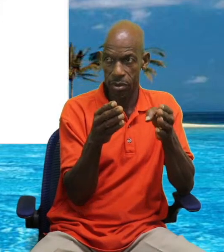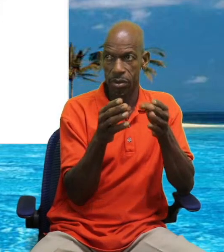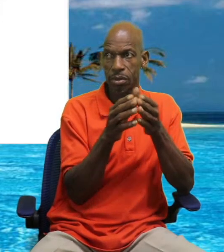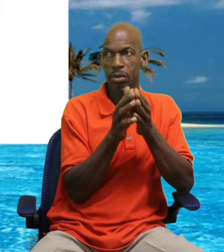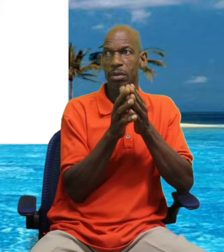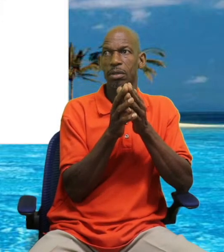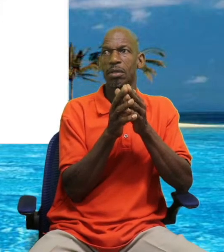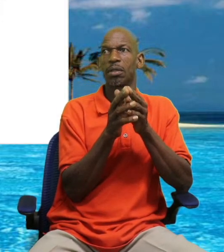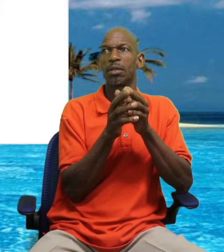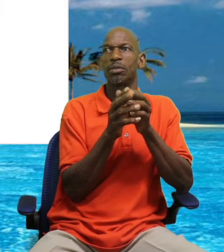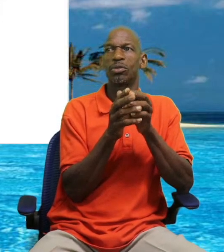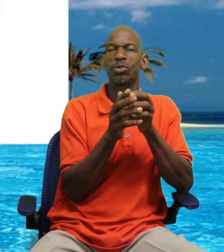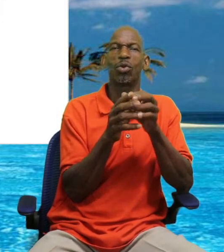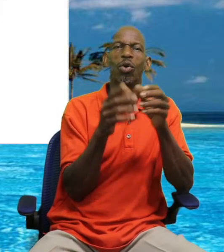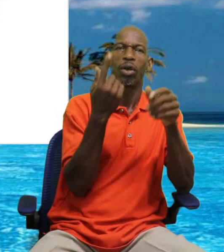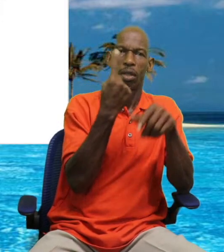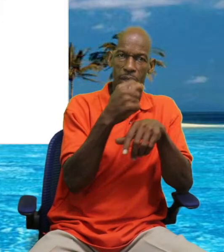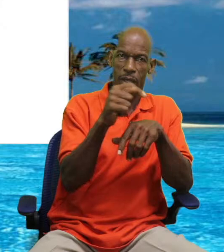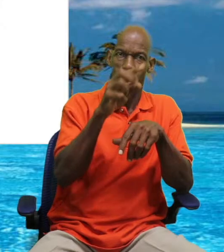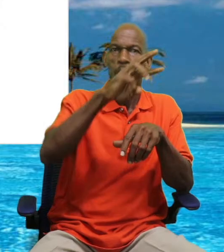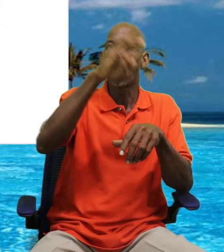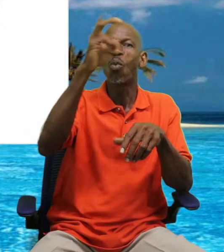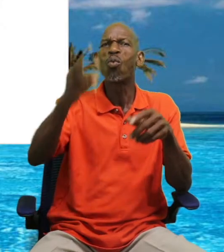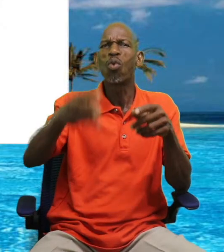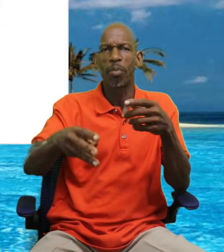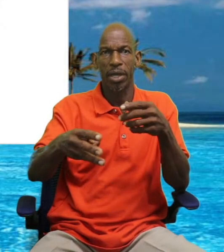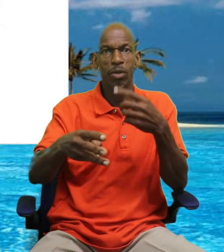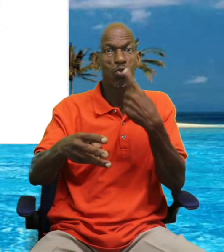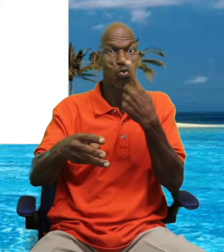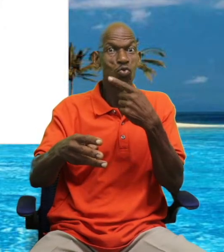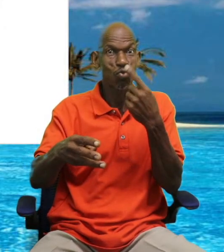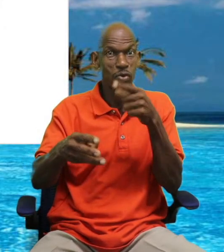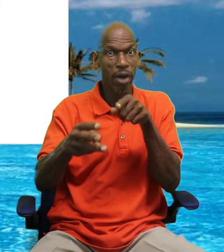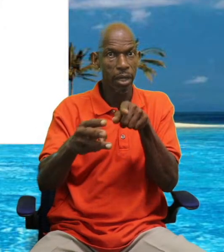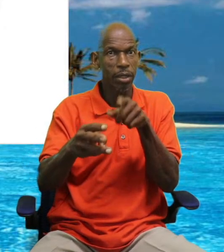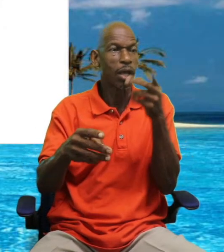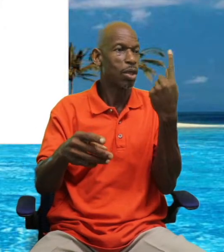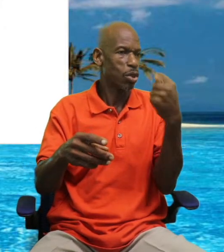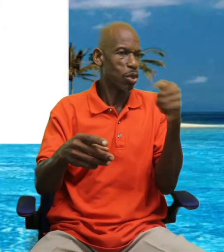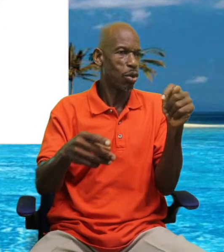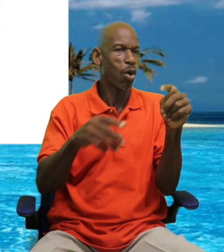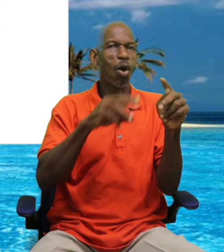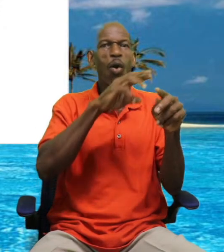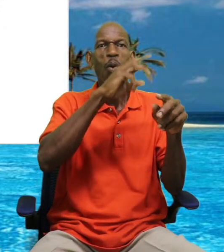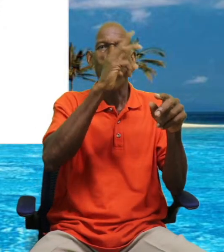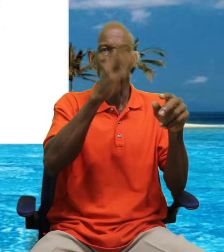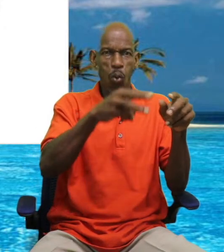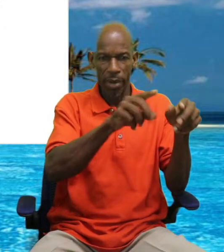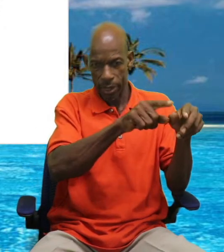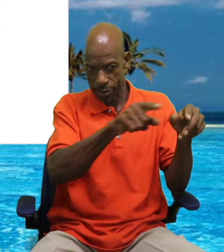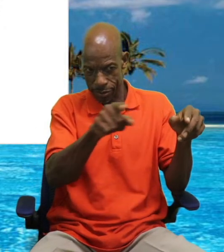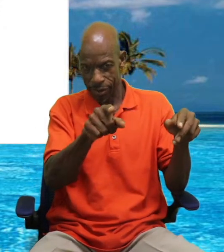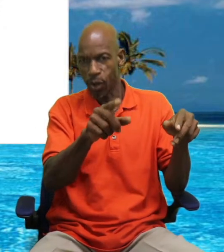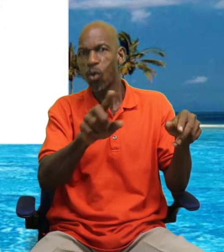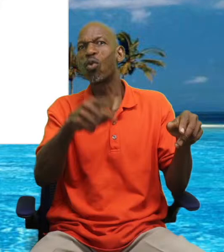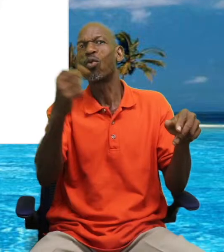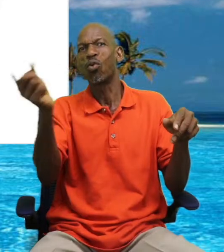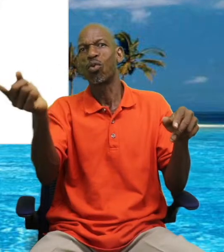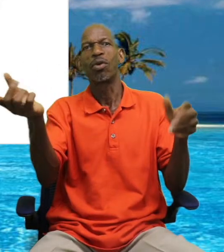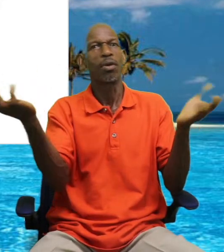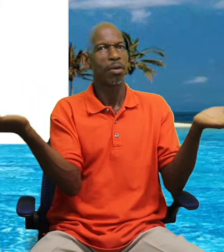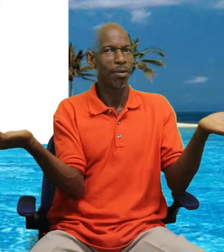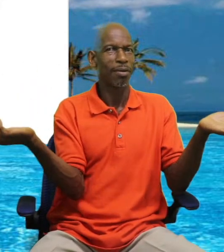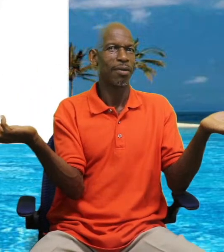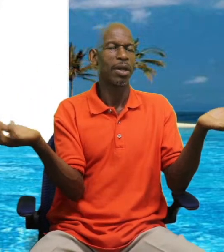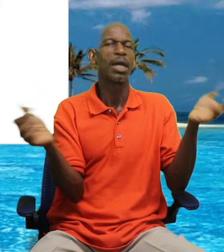answer right there for the last section. So by asking who go, we